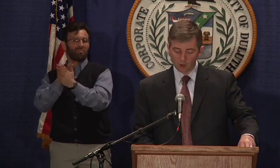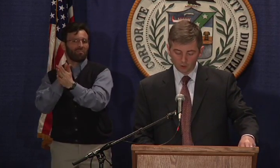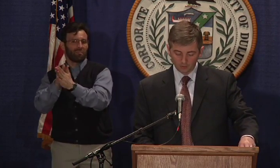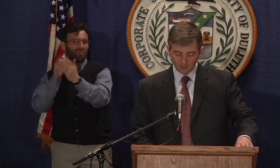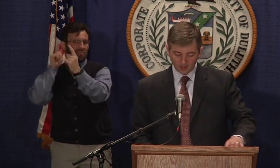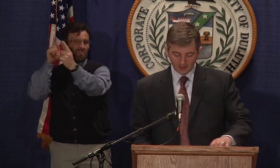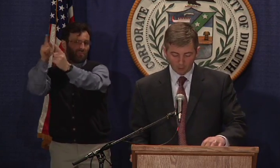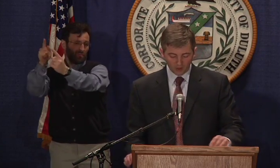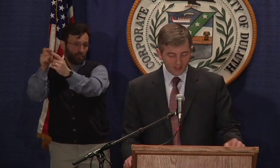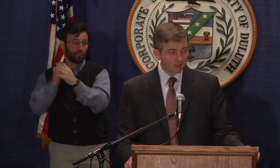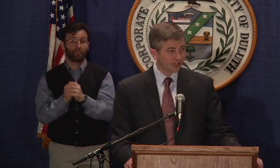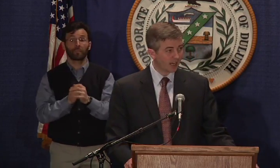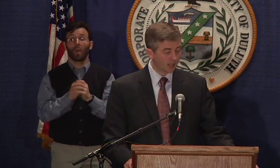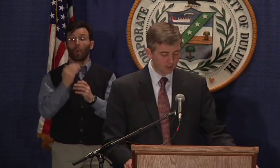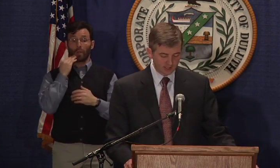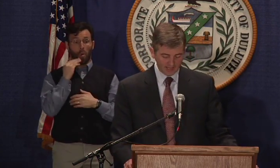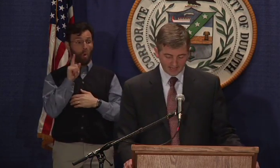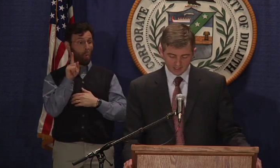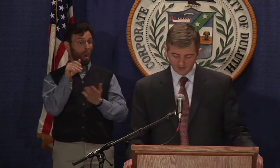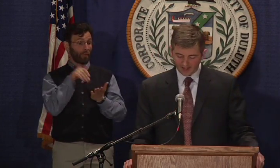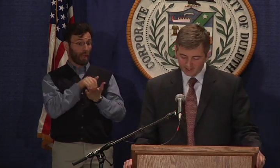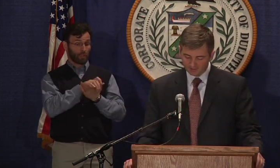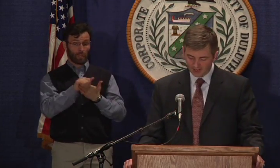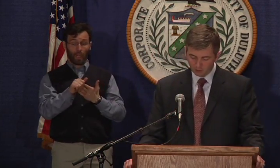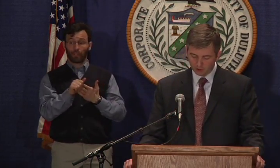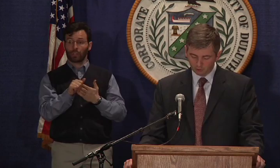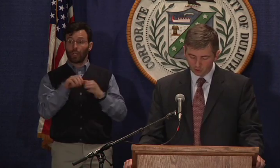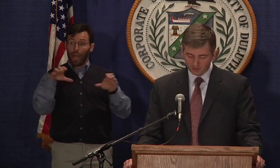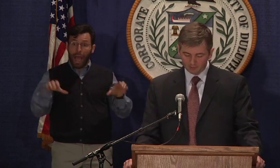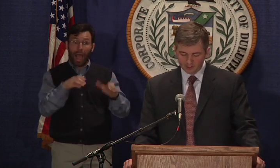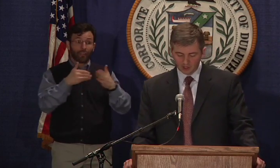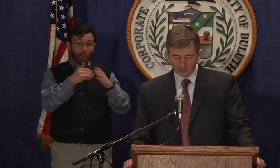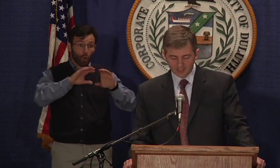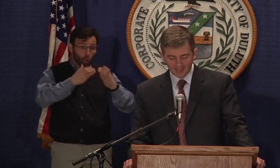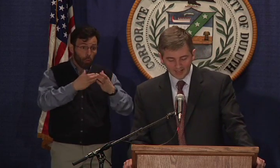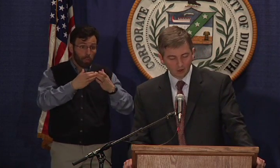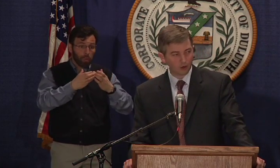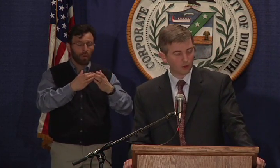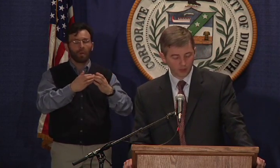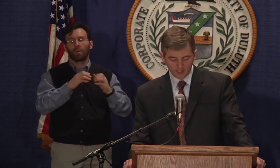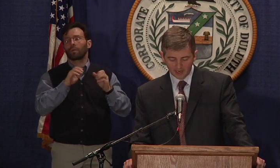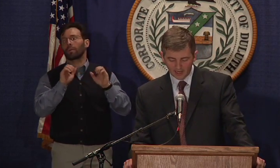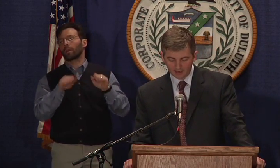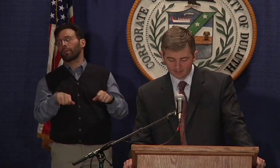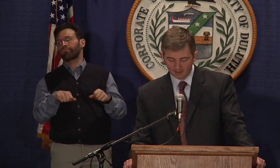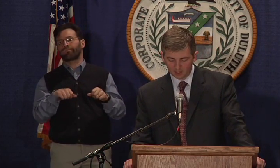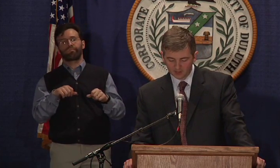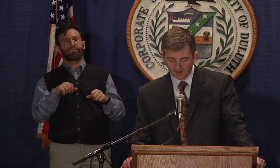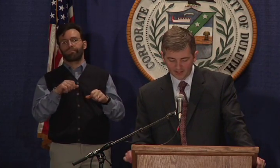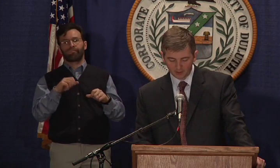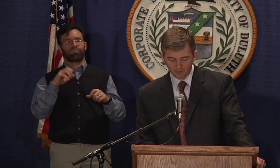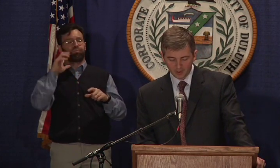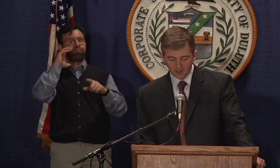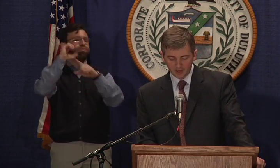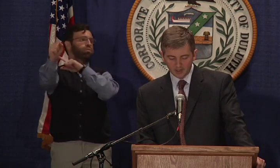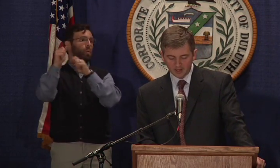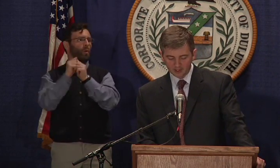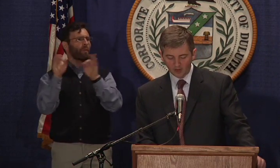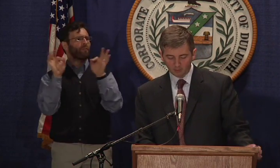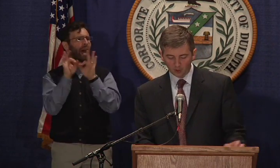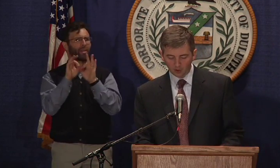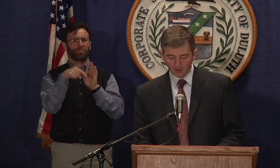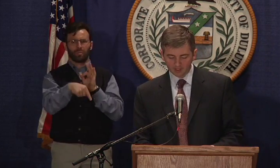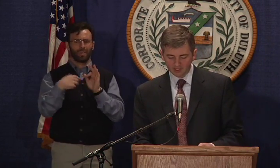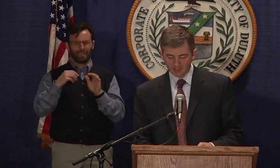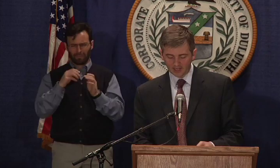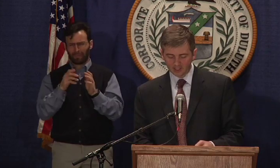all know that $1,000 in the hands of active neighborhood group can result in 10 or 20 times that much value. This